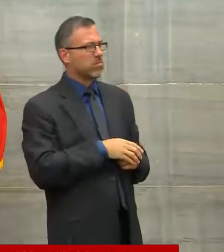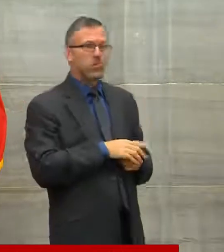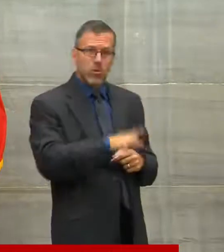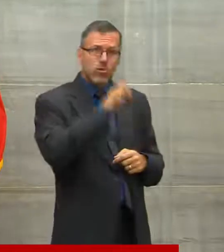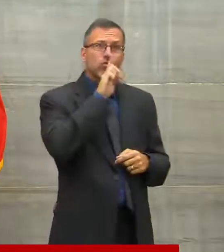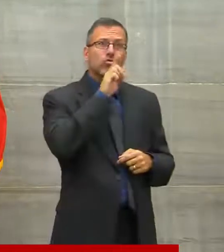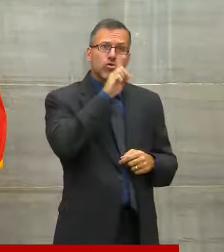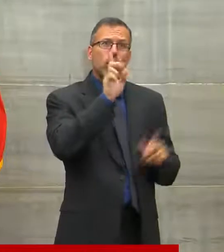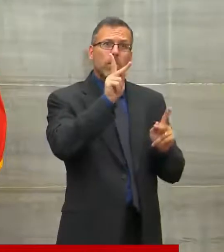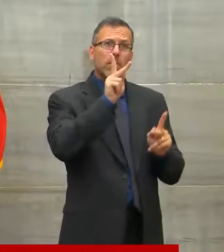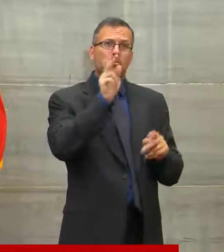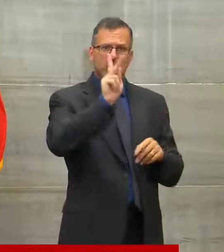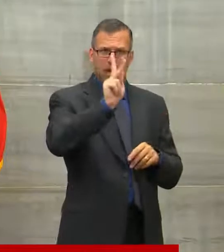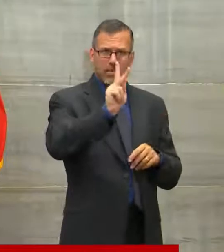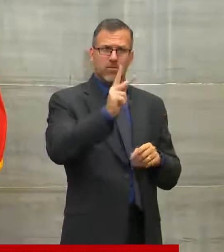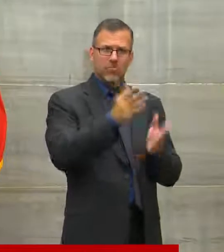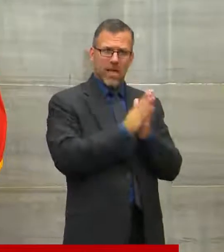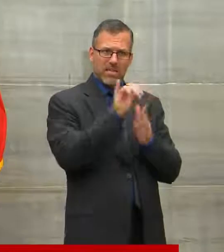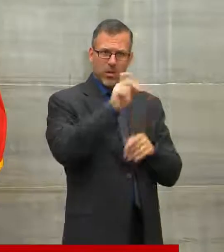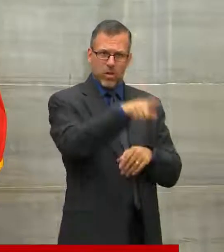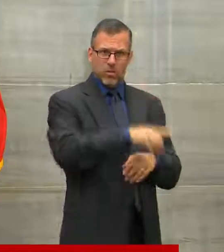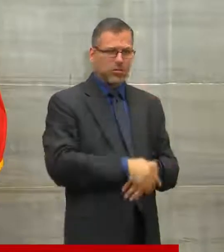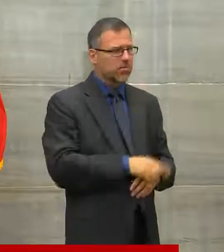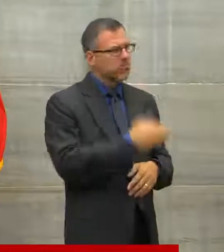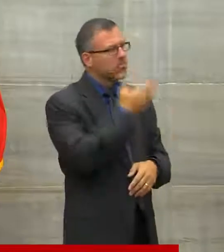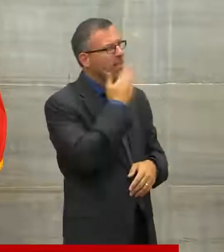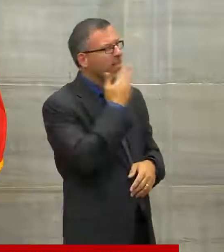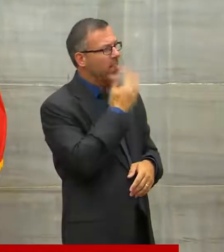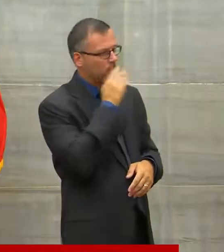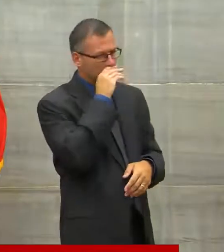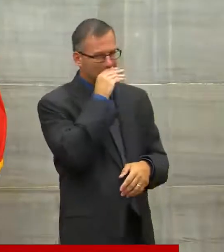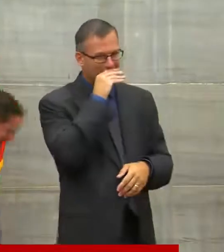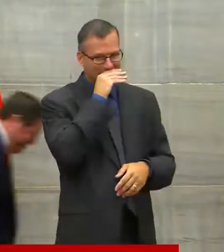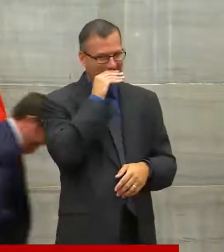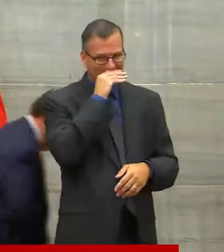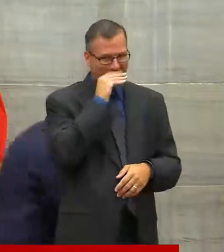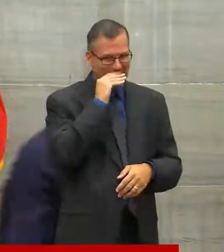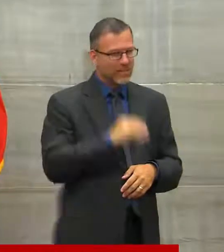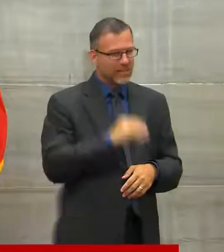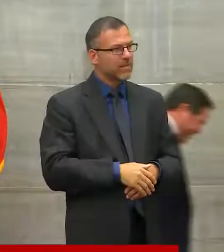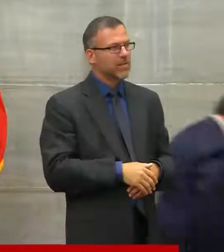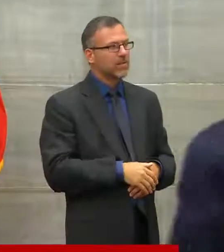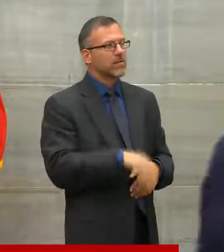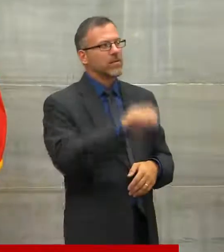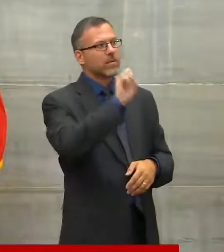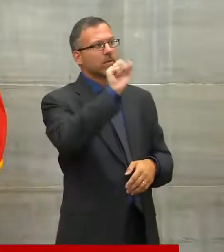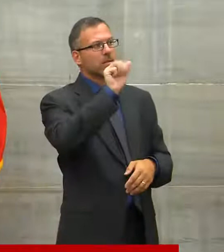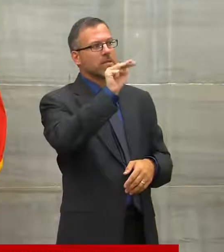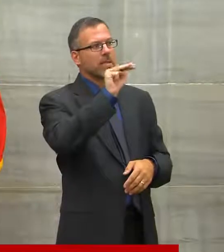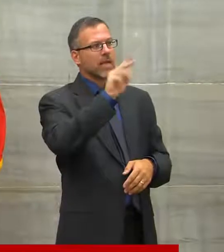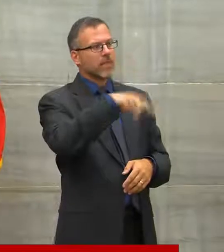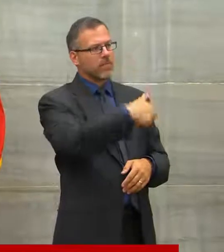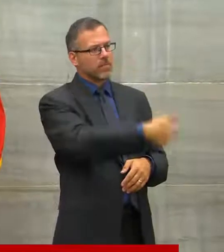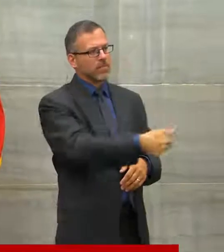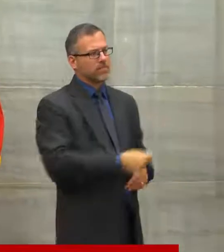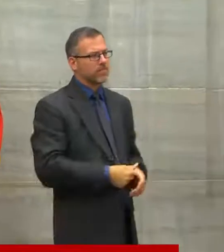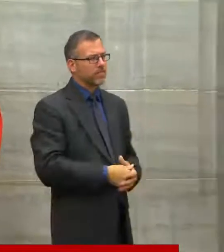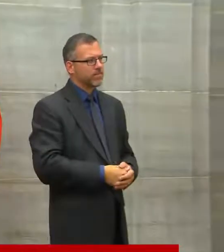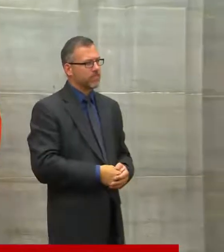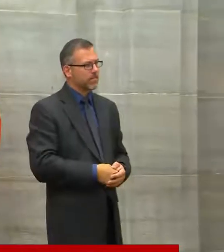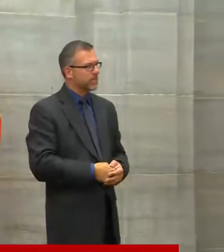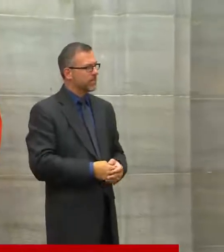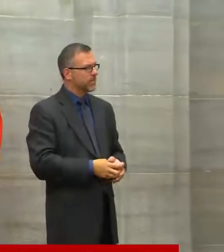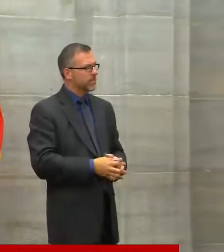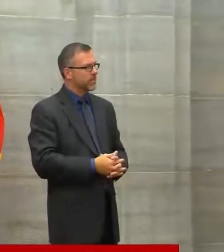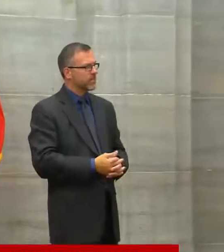by the public. Sure. Yeah, I appreciate it. Thank you. Sorry, I didn't mean to take up No, everybody's time. you're good. Yes, Governor.